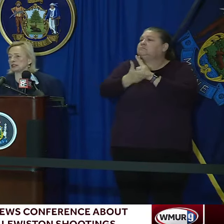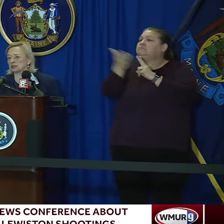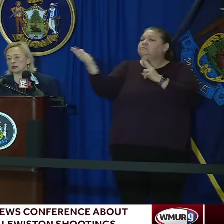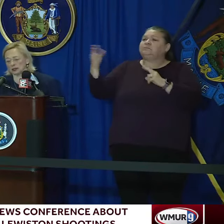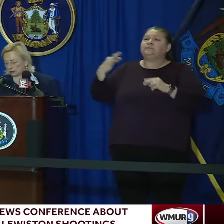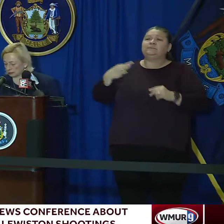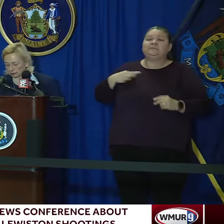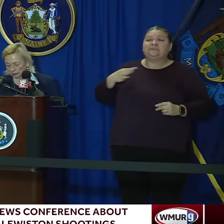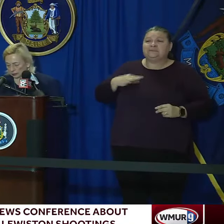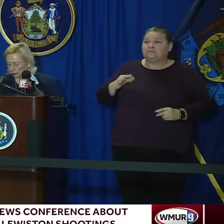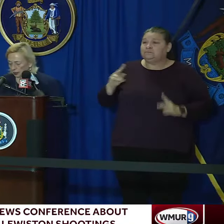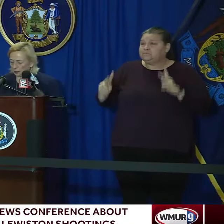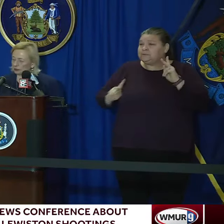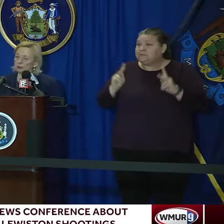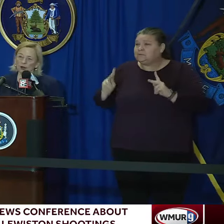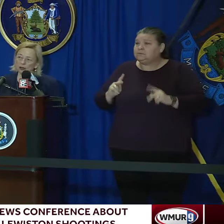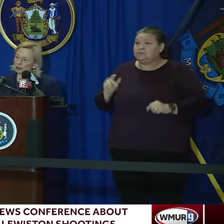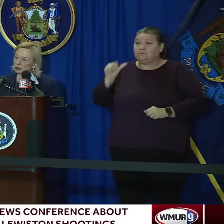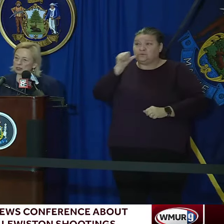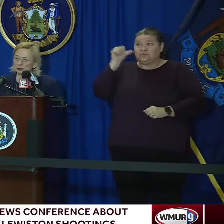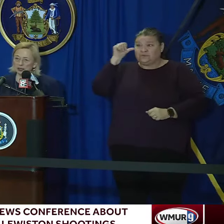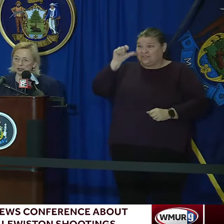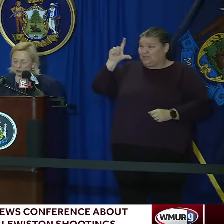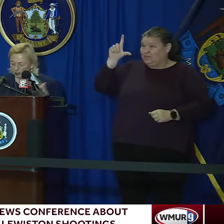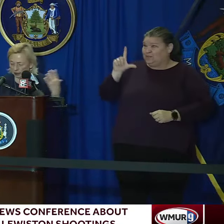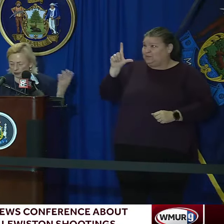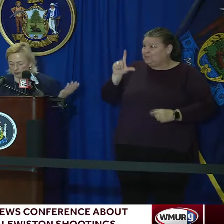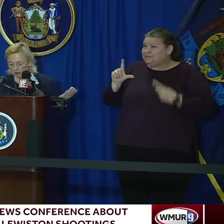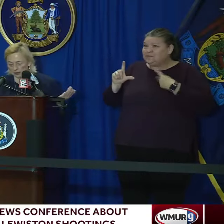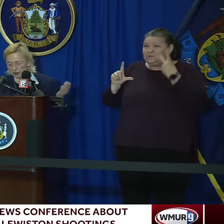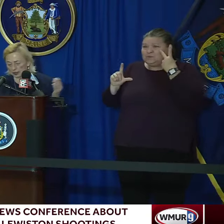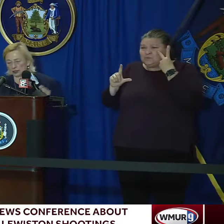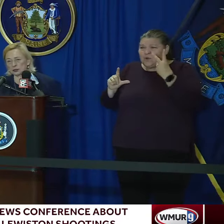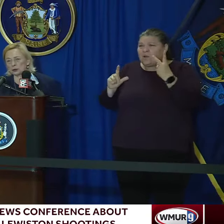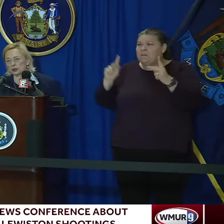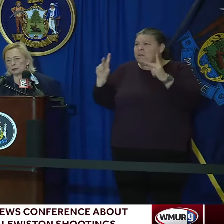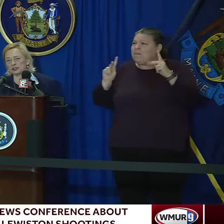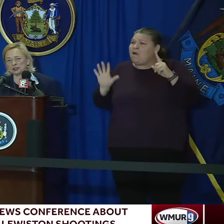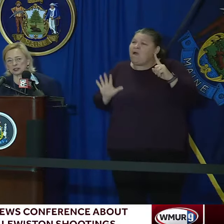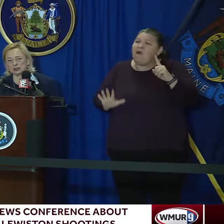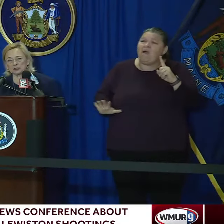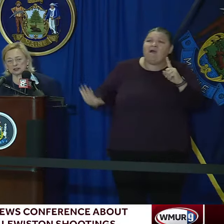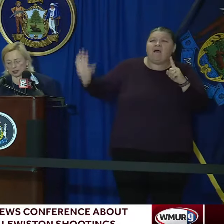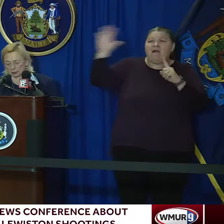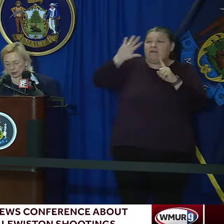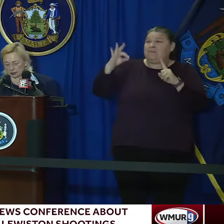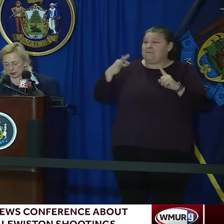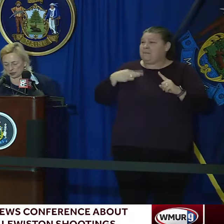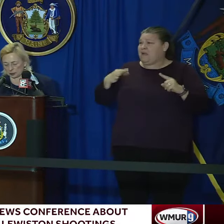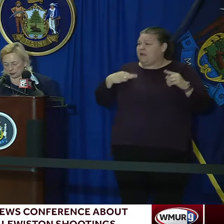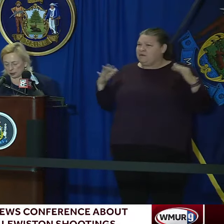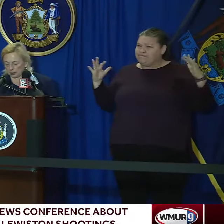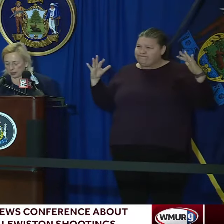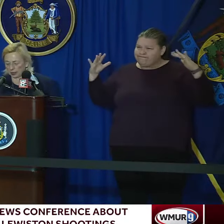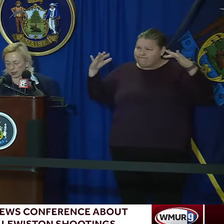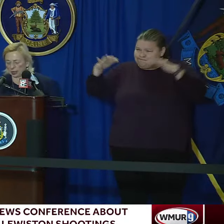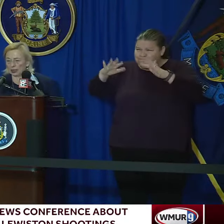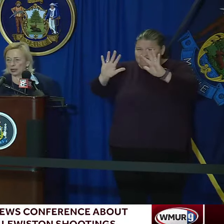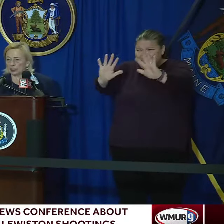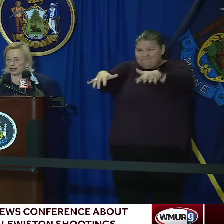Lewiston, I saw people from all across Maine fill the historic Basilica of St. Peter and St.